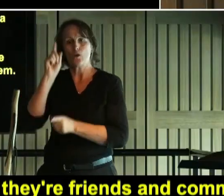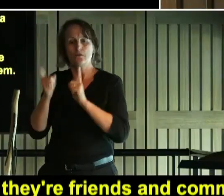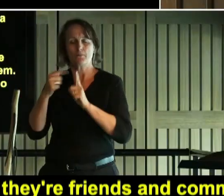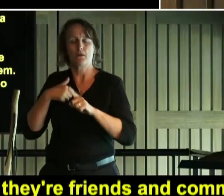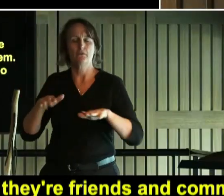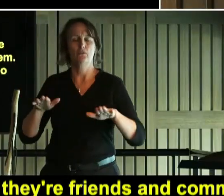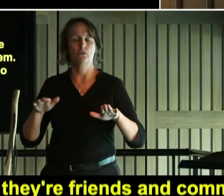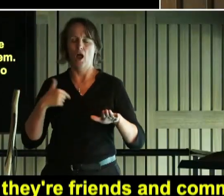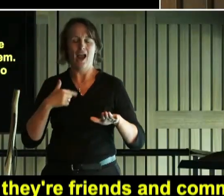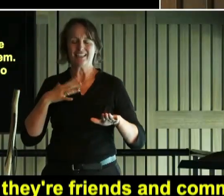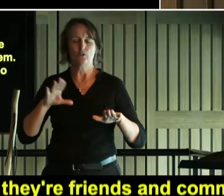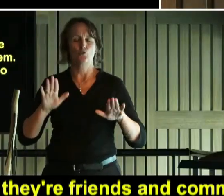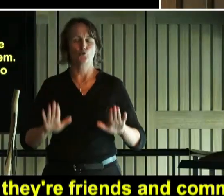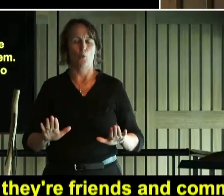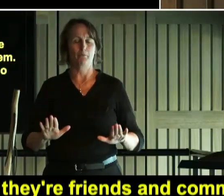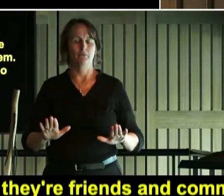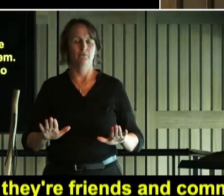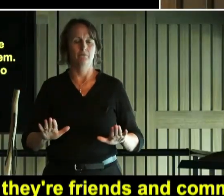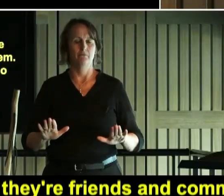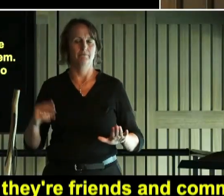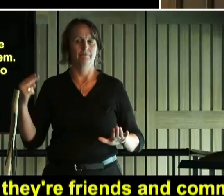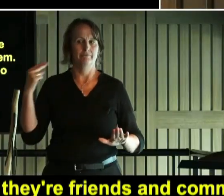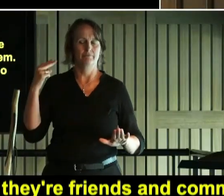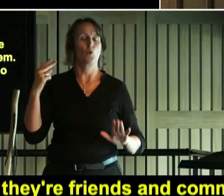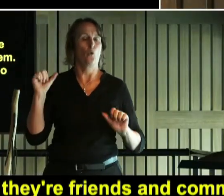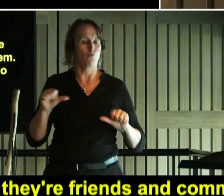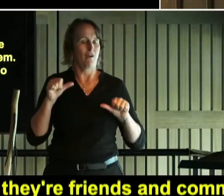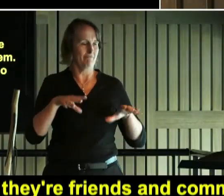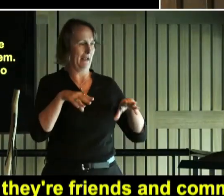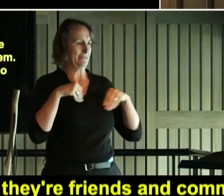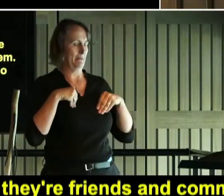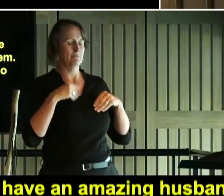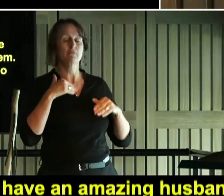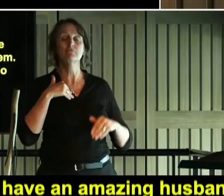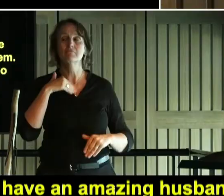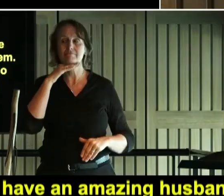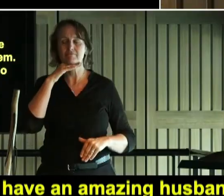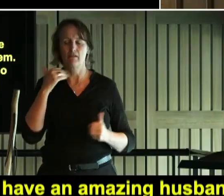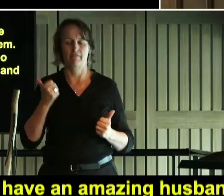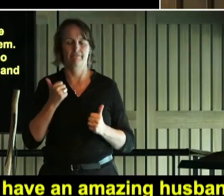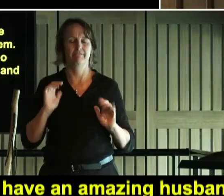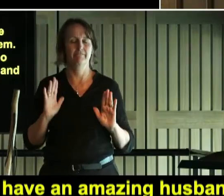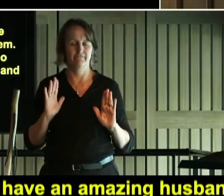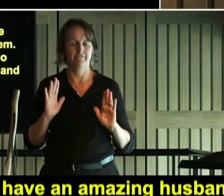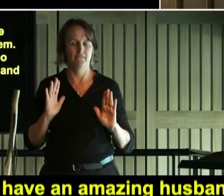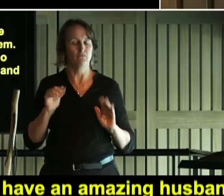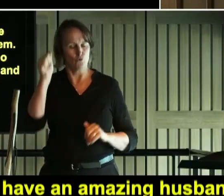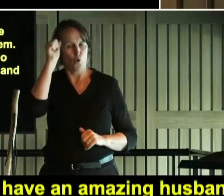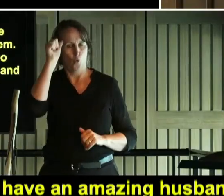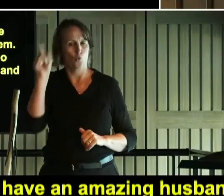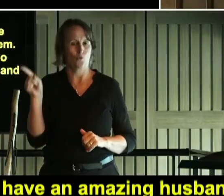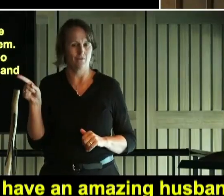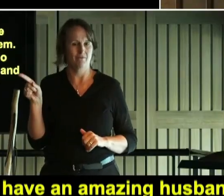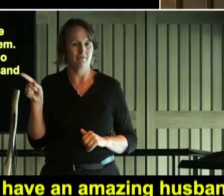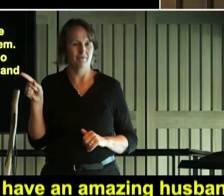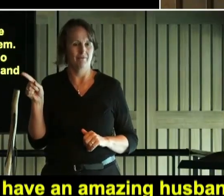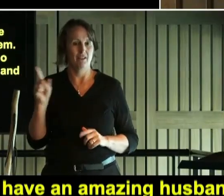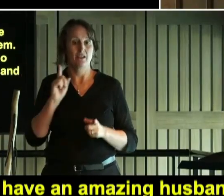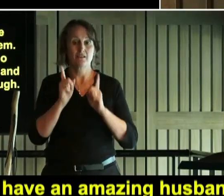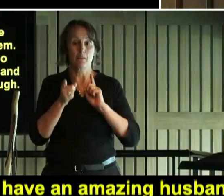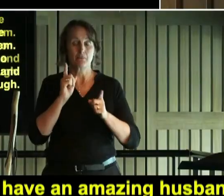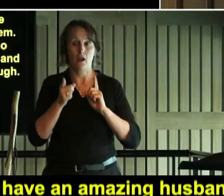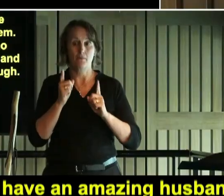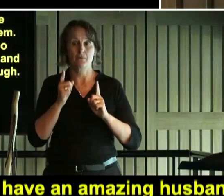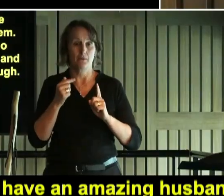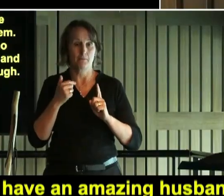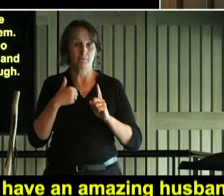need to be still, and he just knows I need that space. I've had enough. He knows when it's cool for me to sometimes